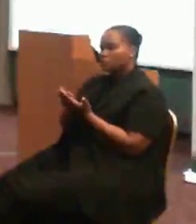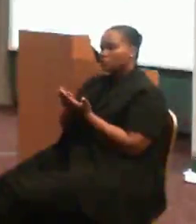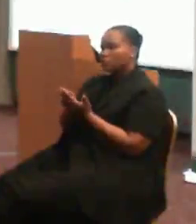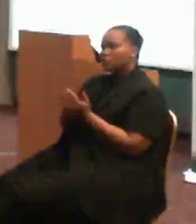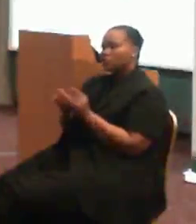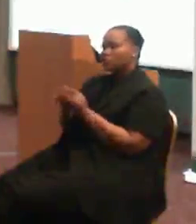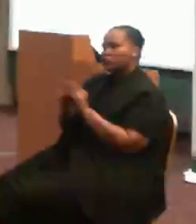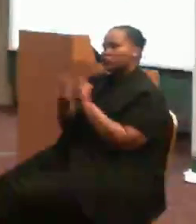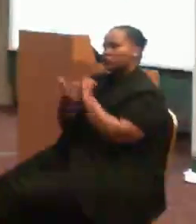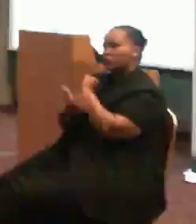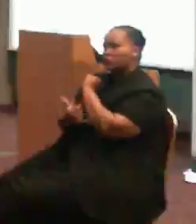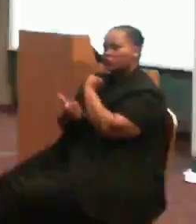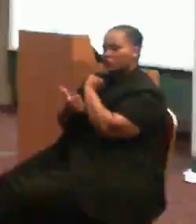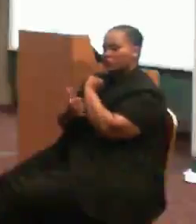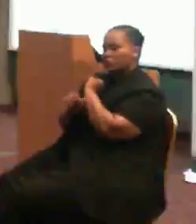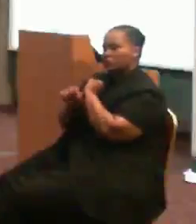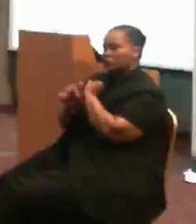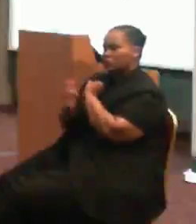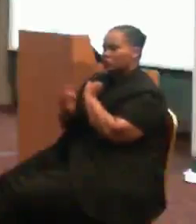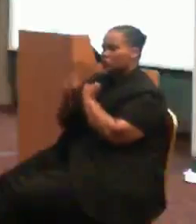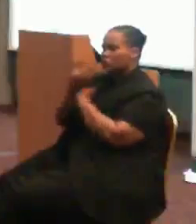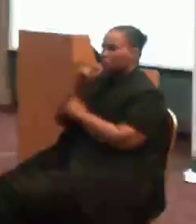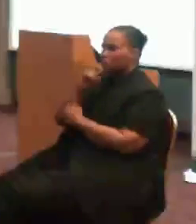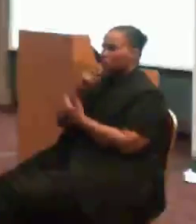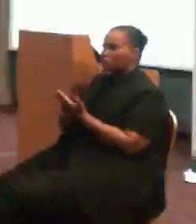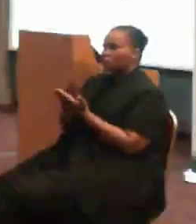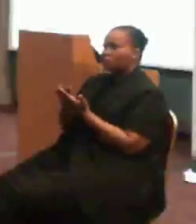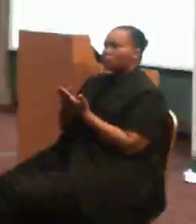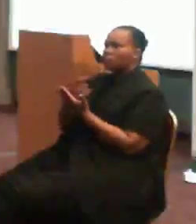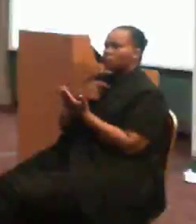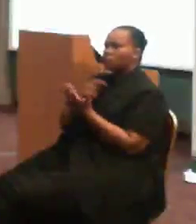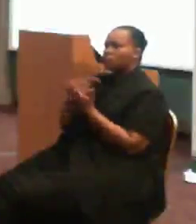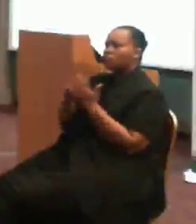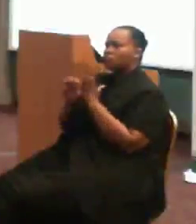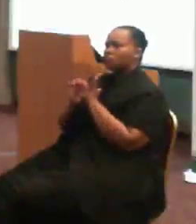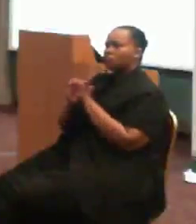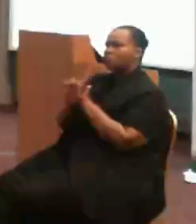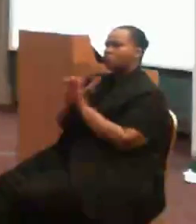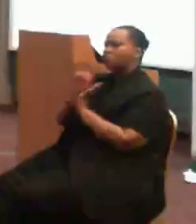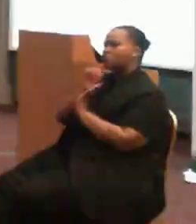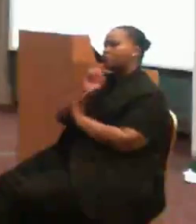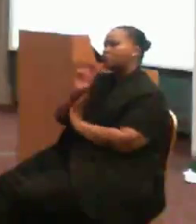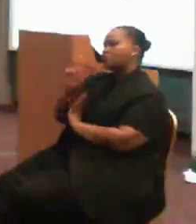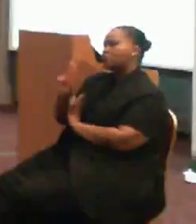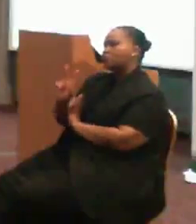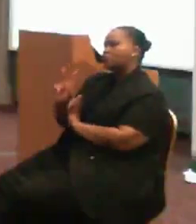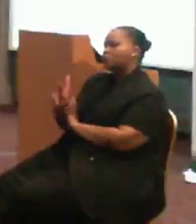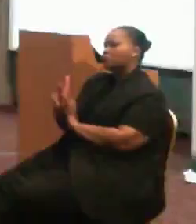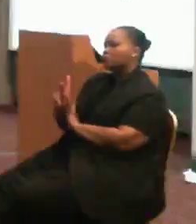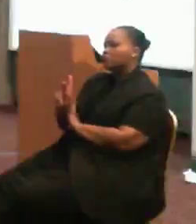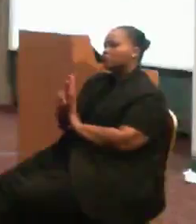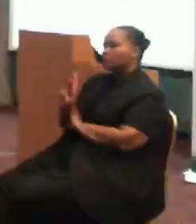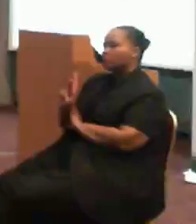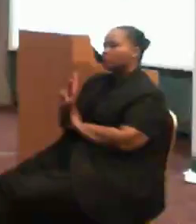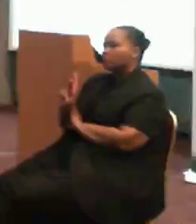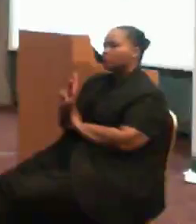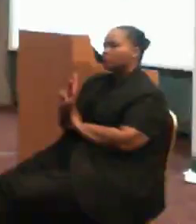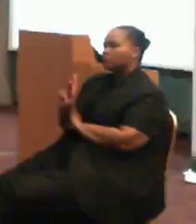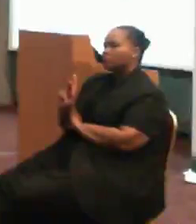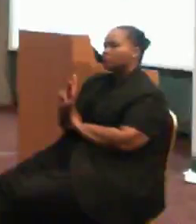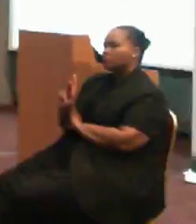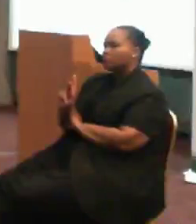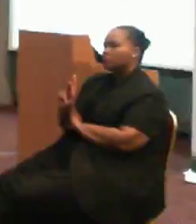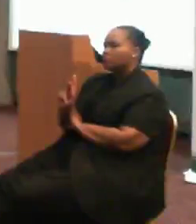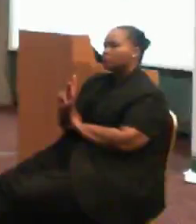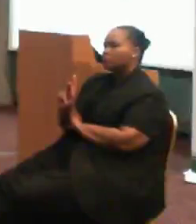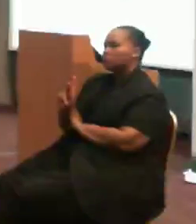using? And I use the UK with their funding of some